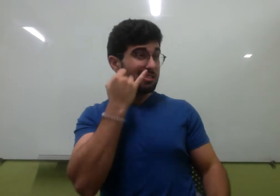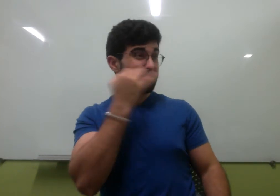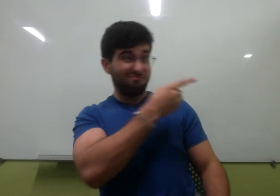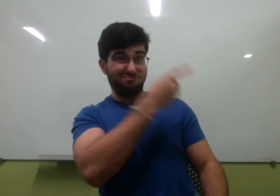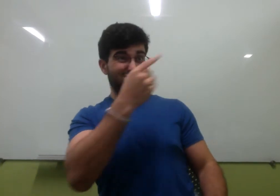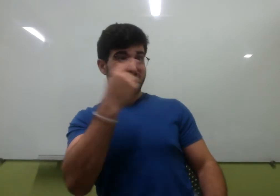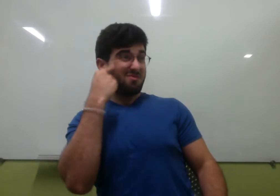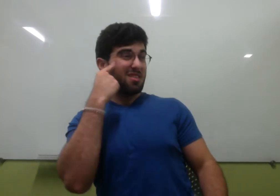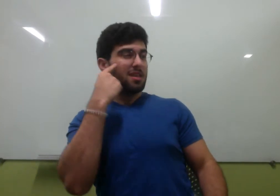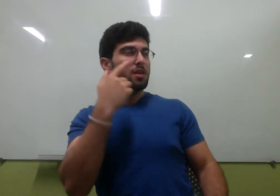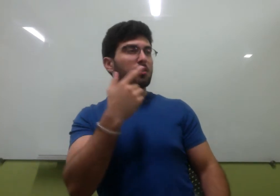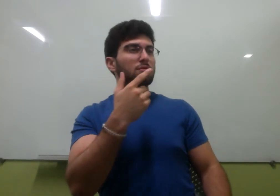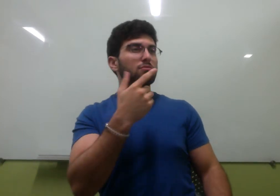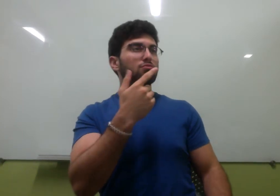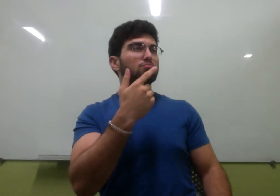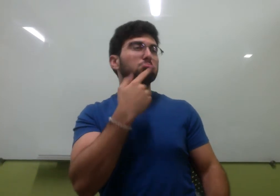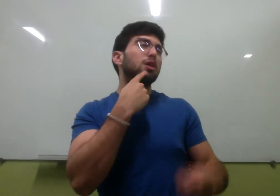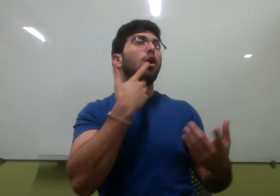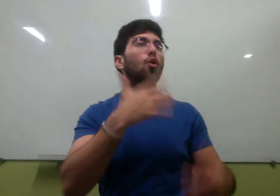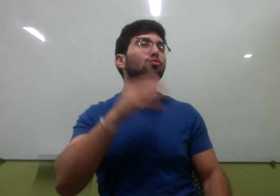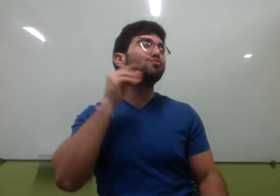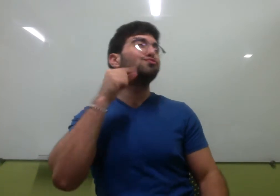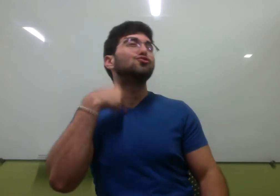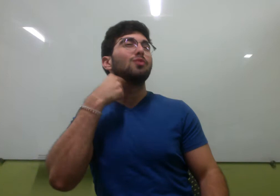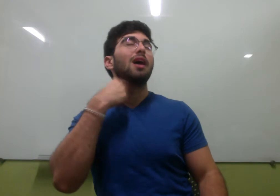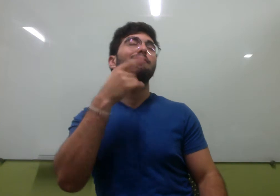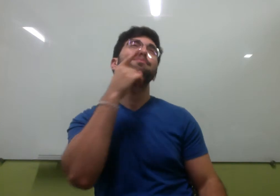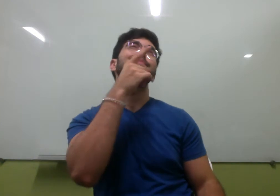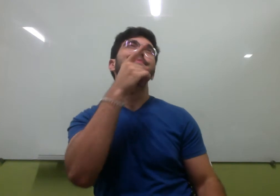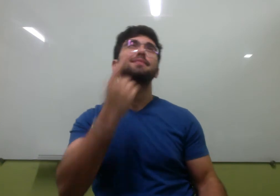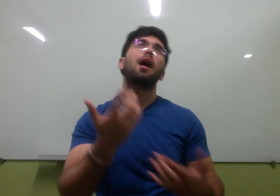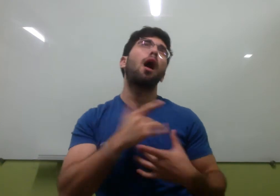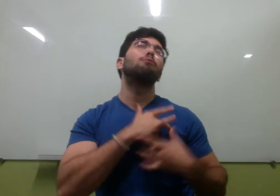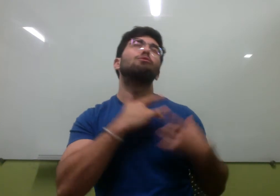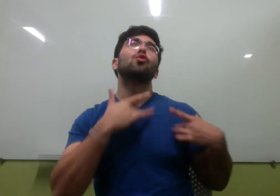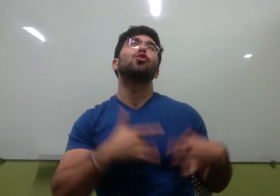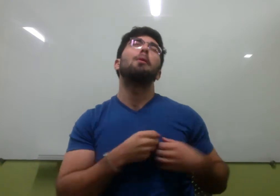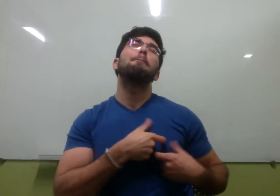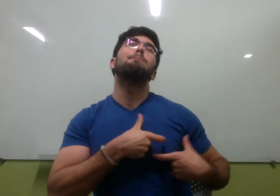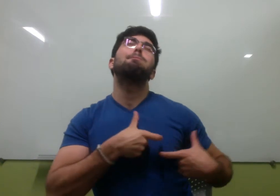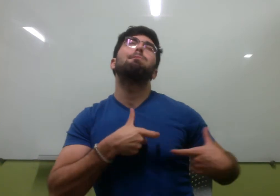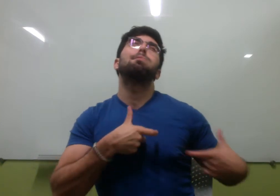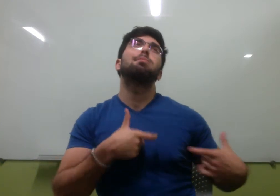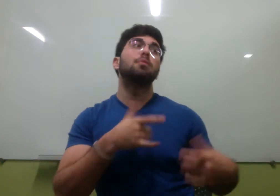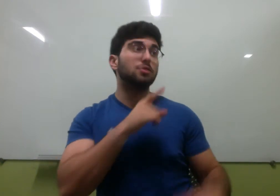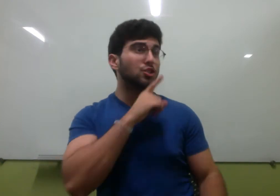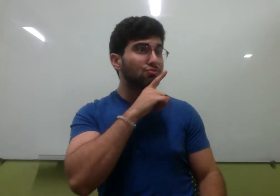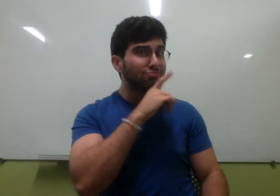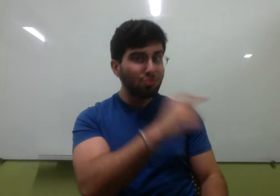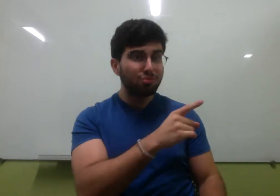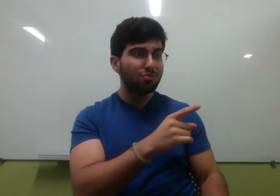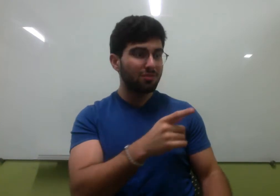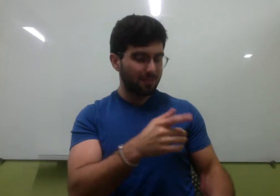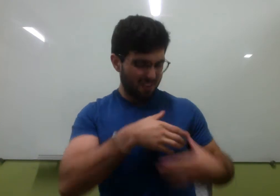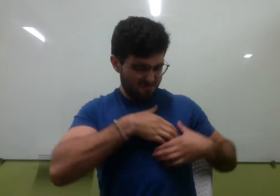feet long and weighs about 25 pounds, which, Mika, for you, that's 11 kilograms. That's right. So they